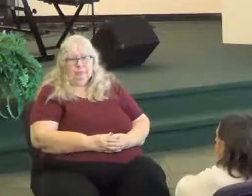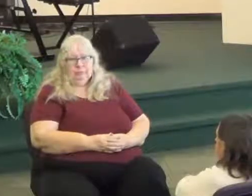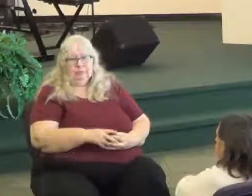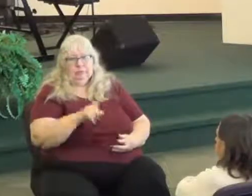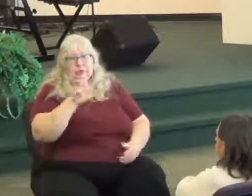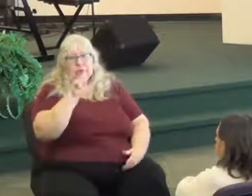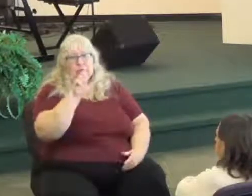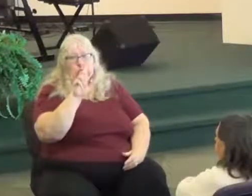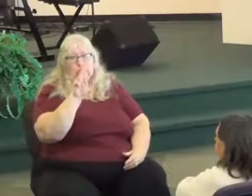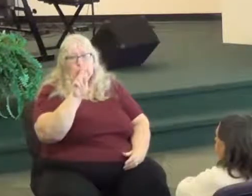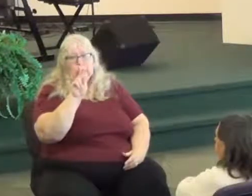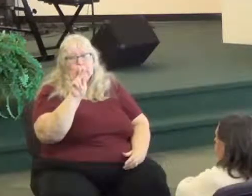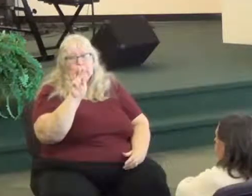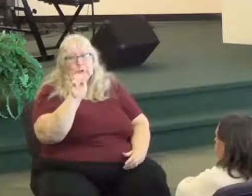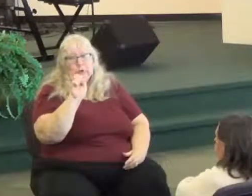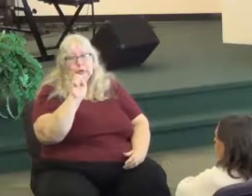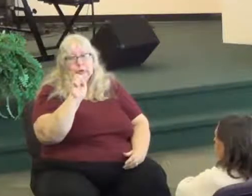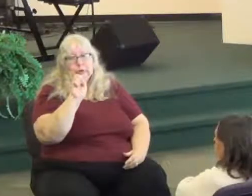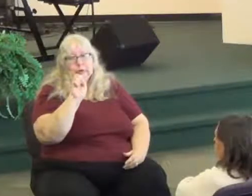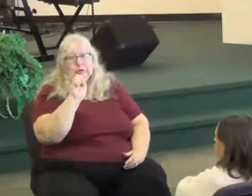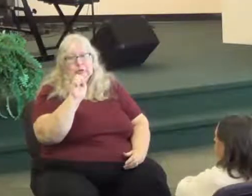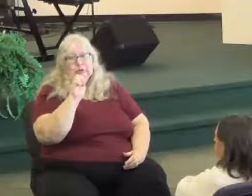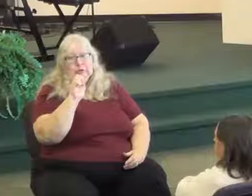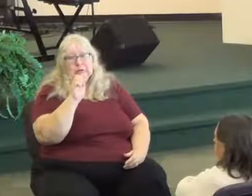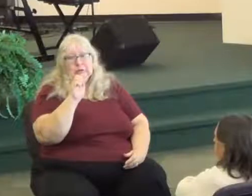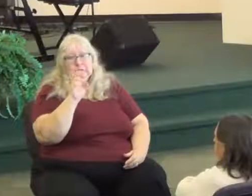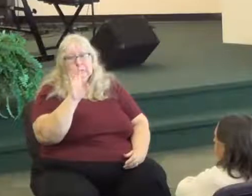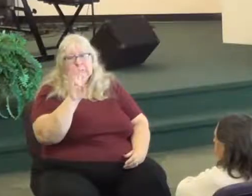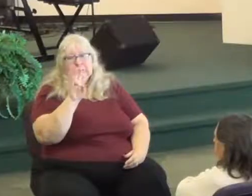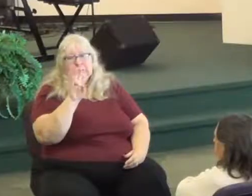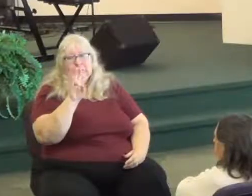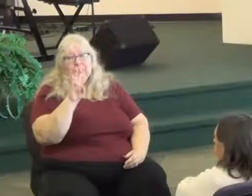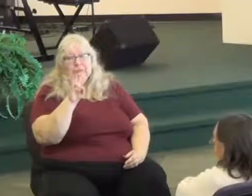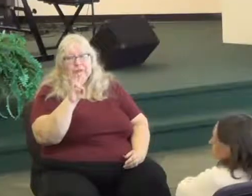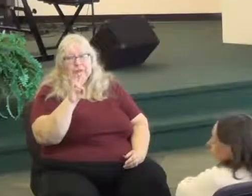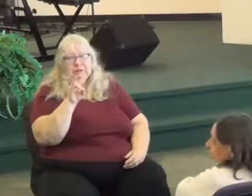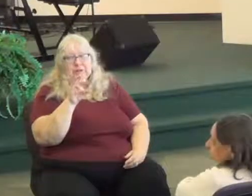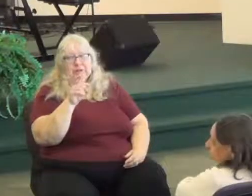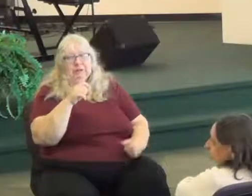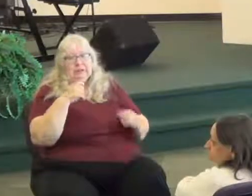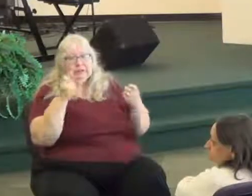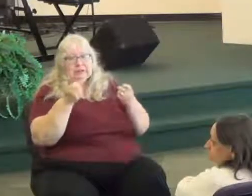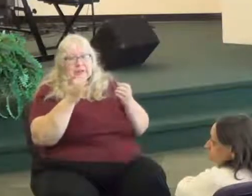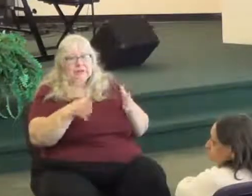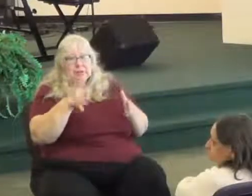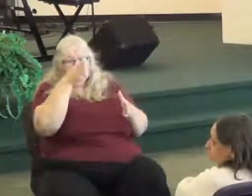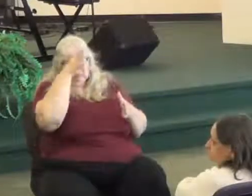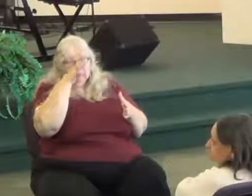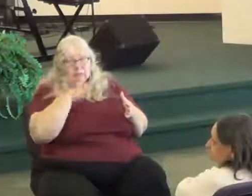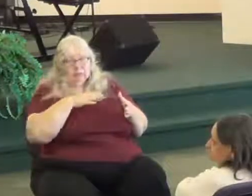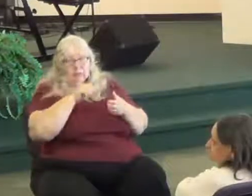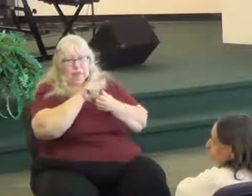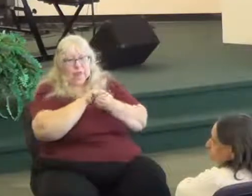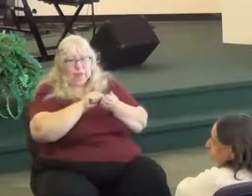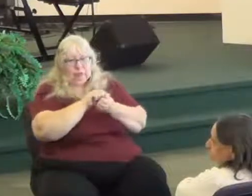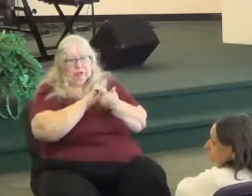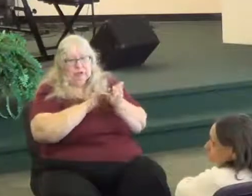Luke 7, sinner woman washing Jesus' feet with tears in her hair.